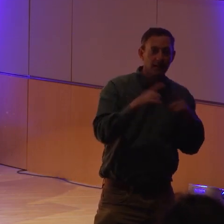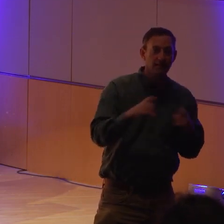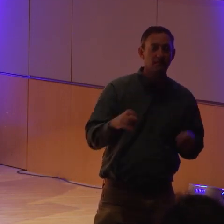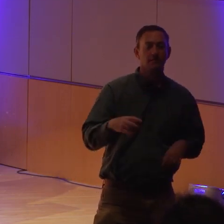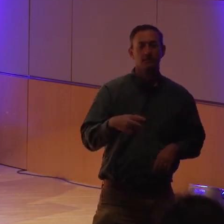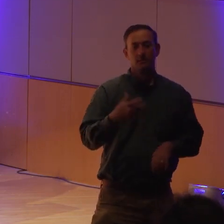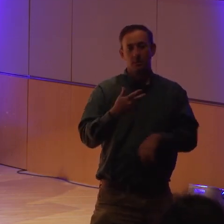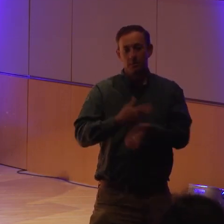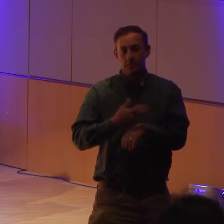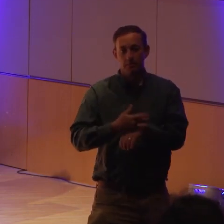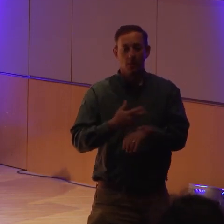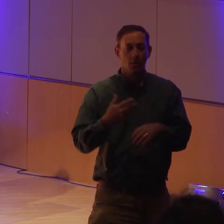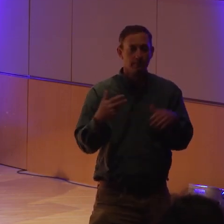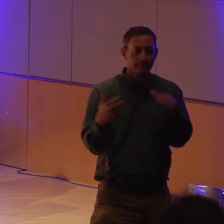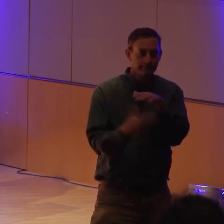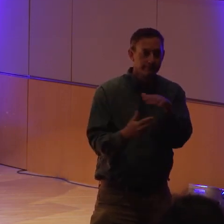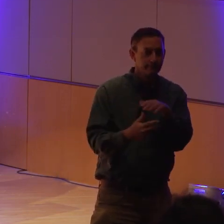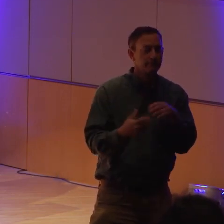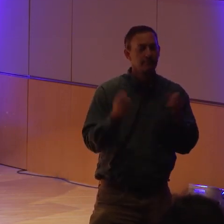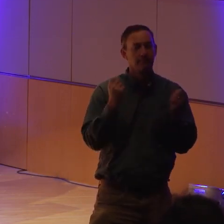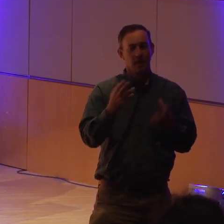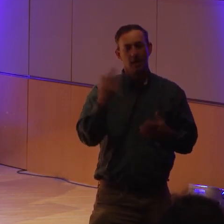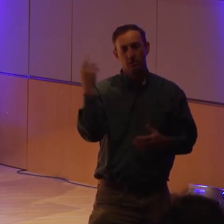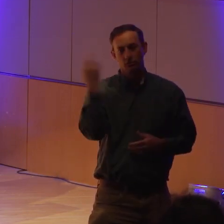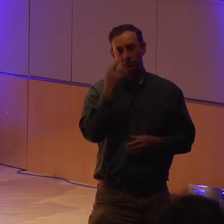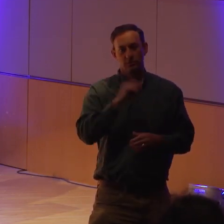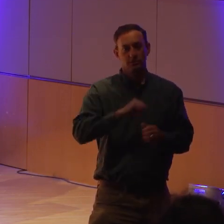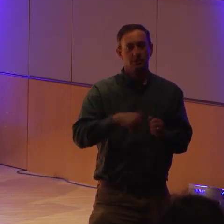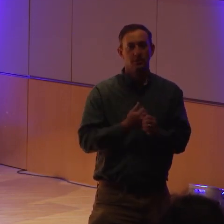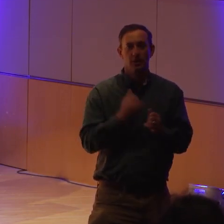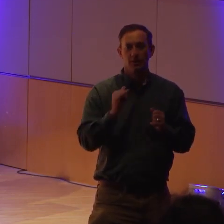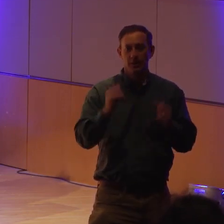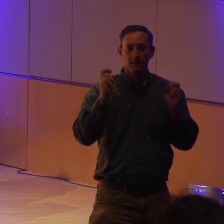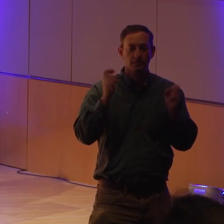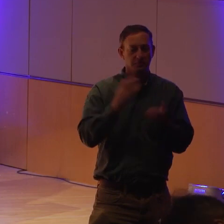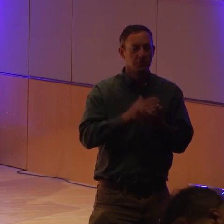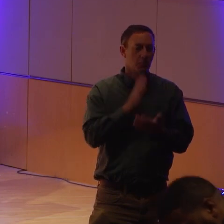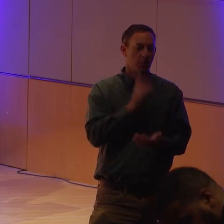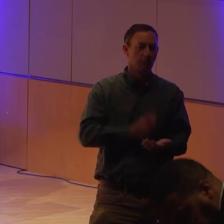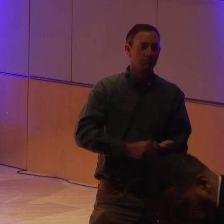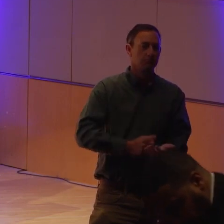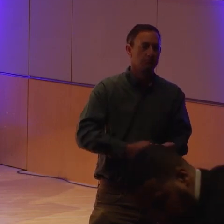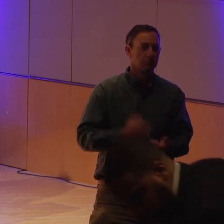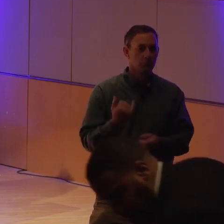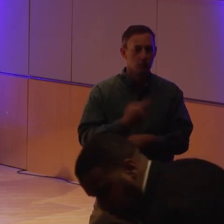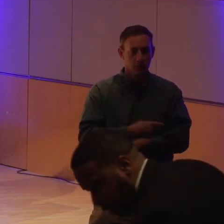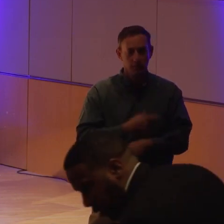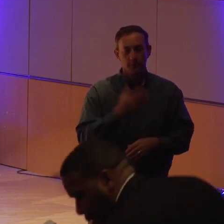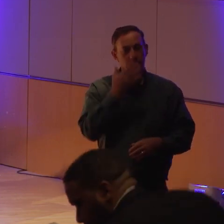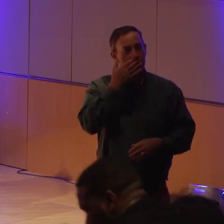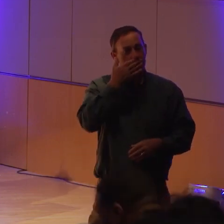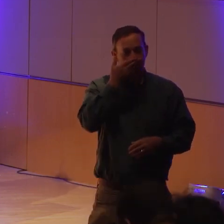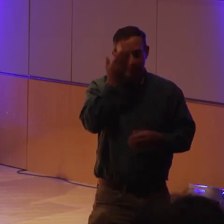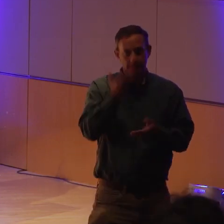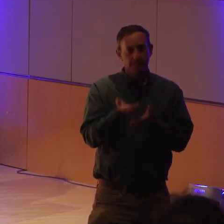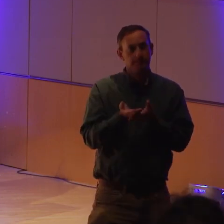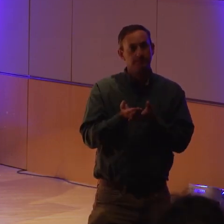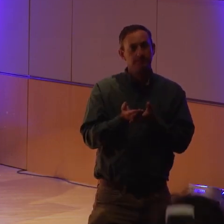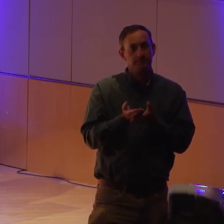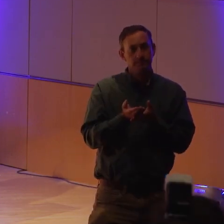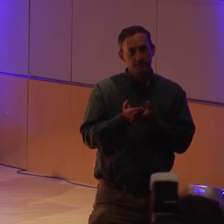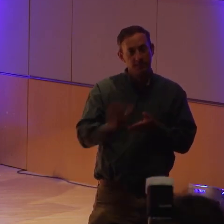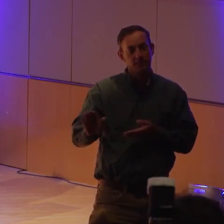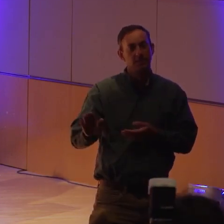catchments. There are many contributing factors to this issue, and some will be discussed today, such as displacement of domestic